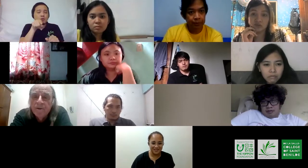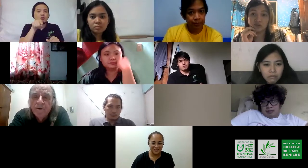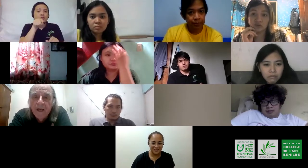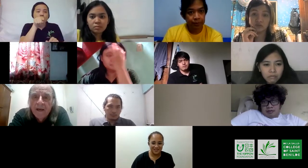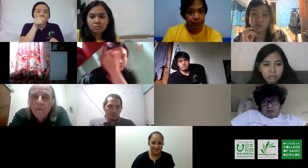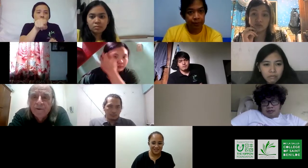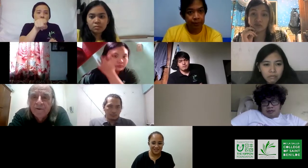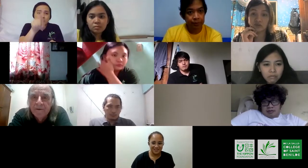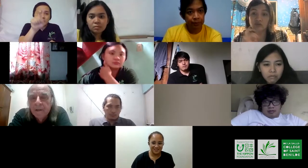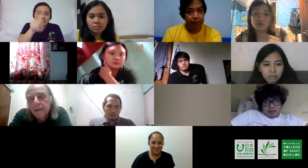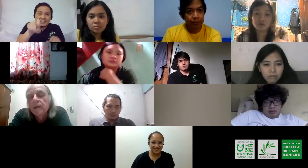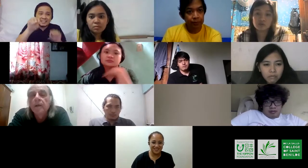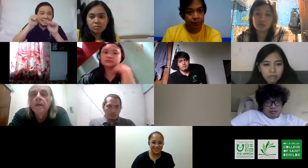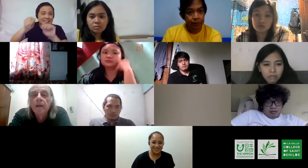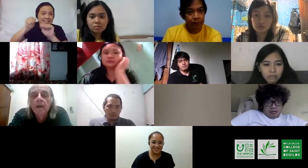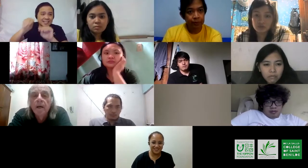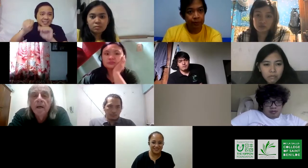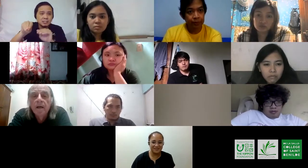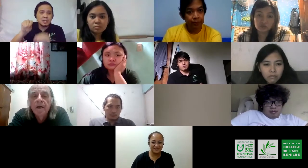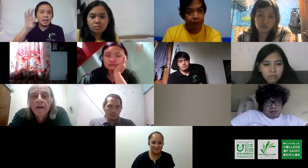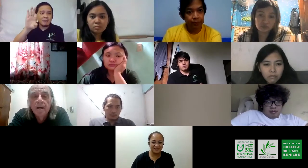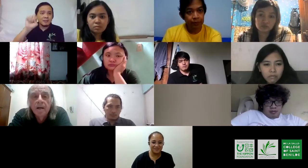messing with your language.